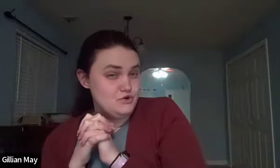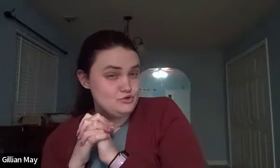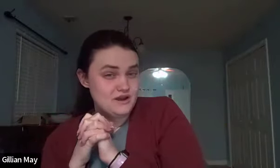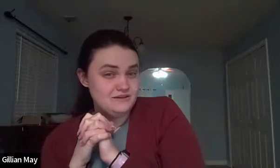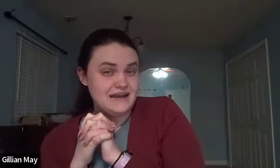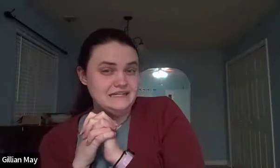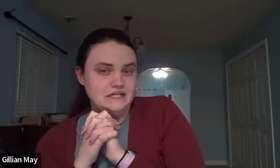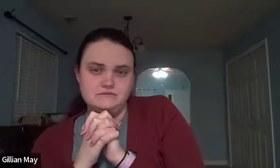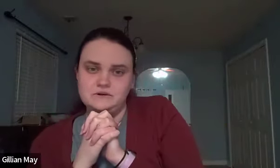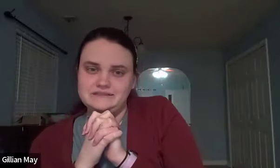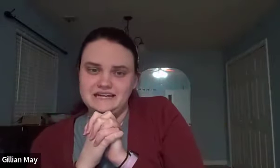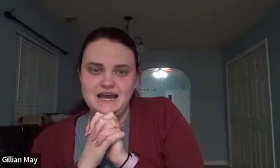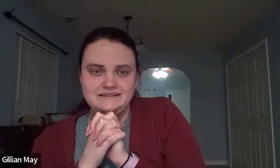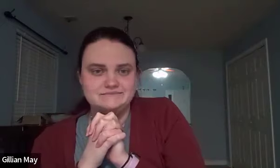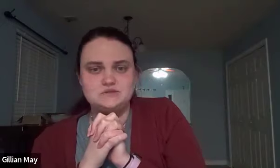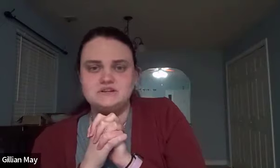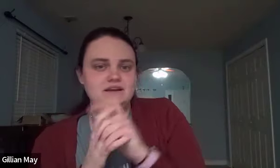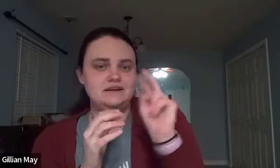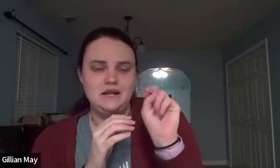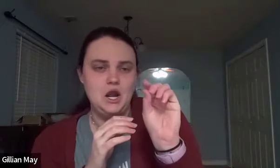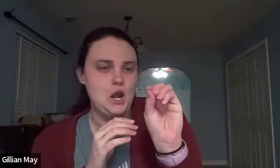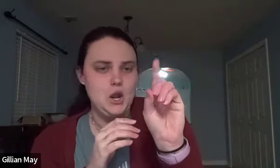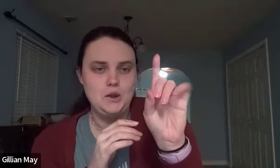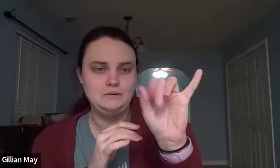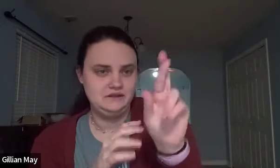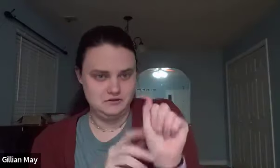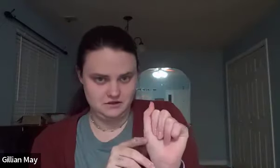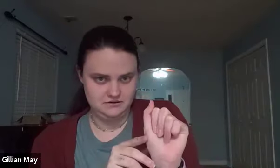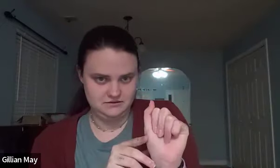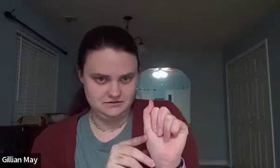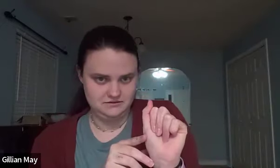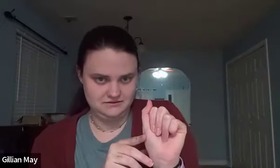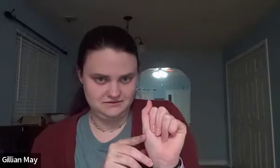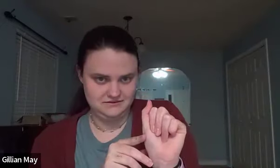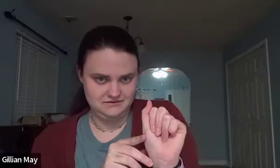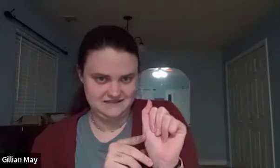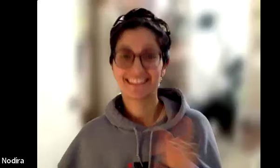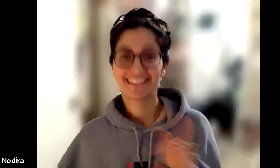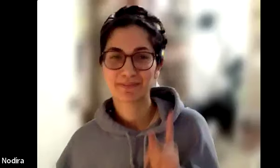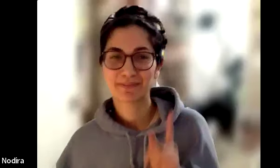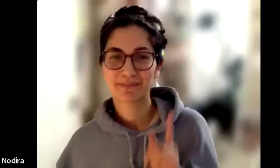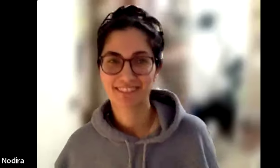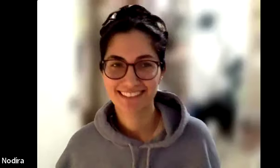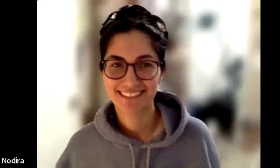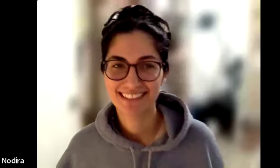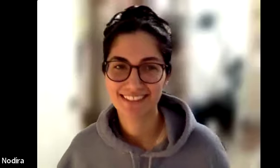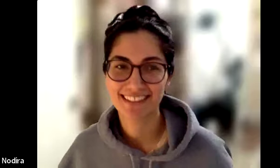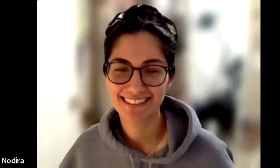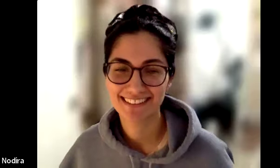Nodra? I'm so sorry. Nodira. Yeah, that's perfect. Nadira. Yes, I knew